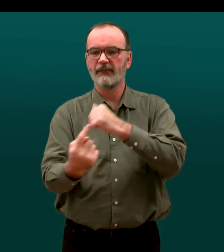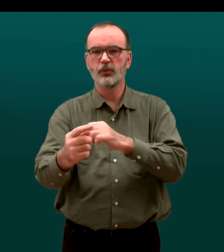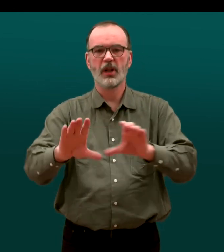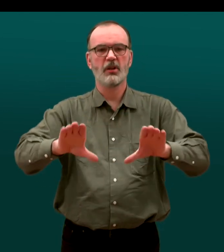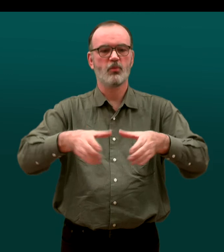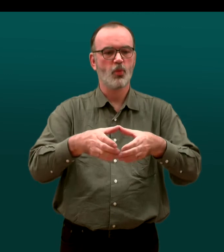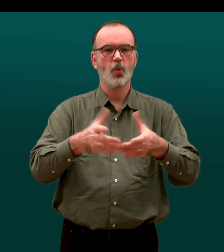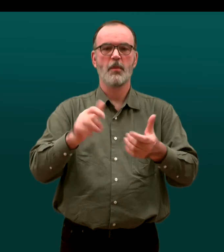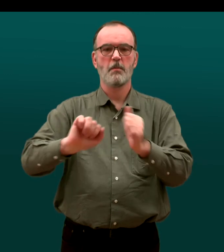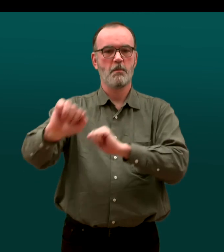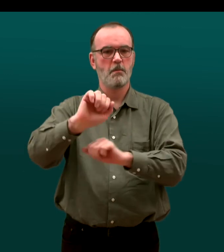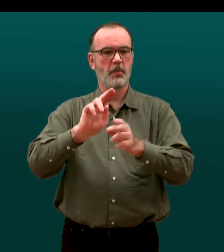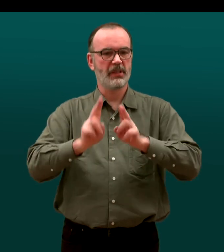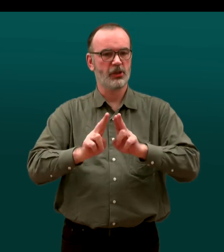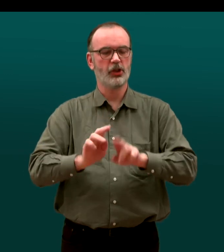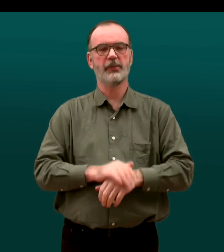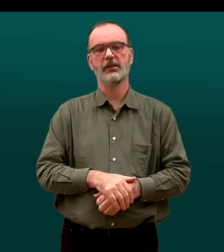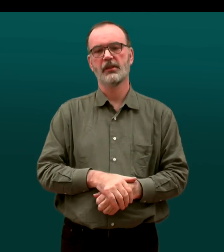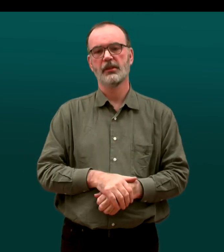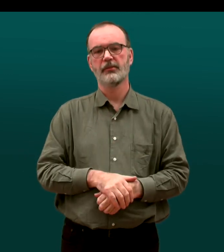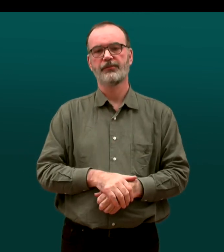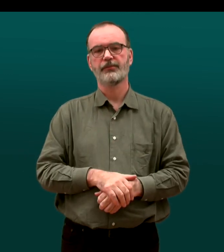individuals, groups, and their interpreters.